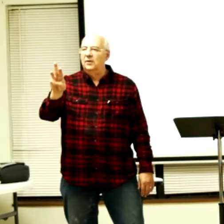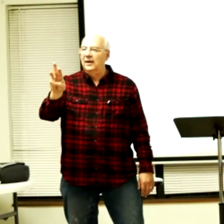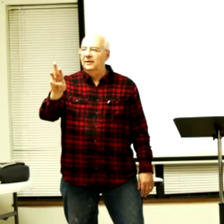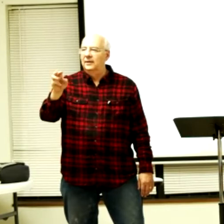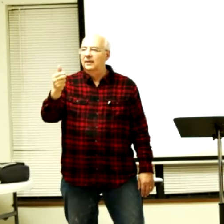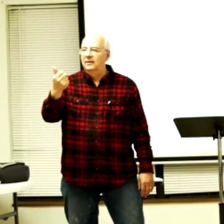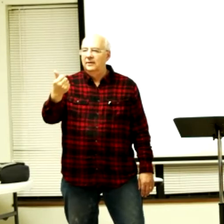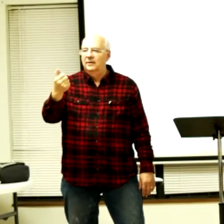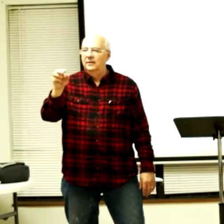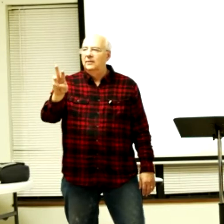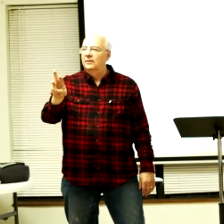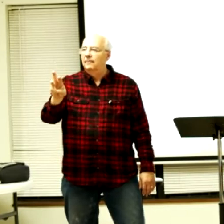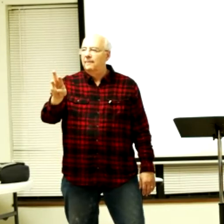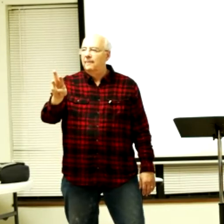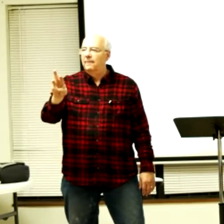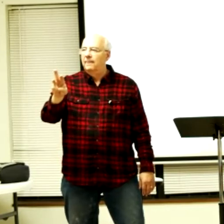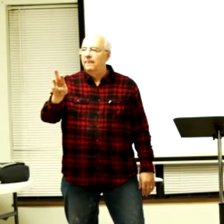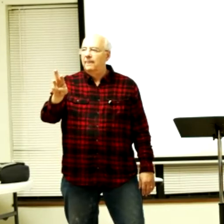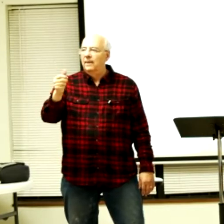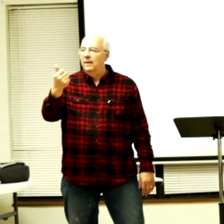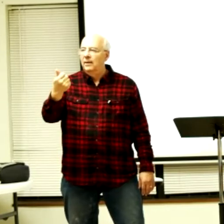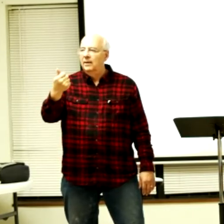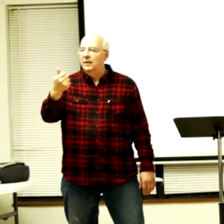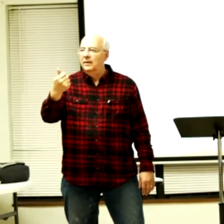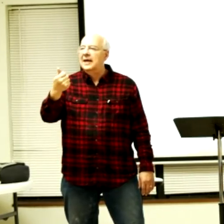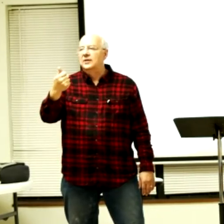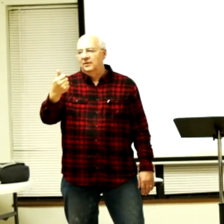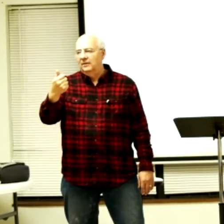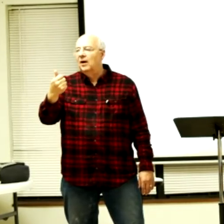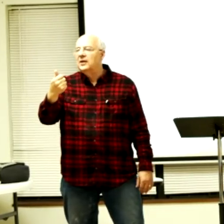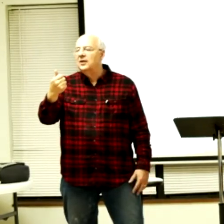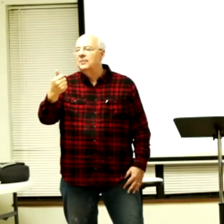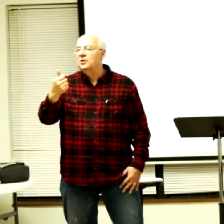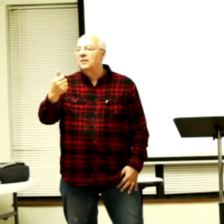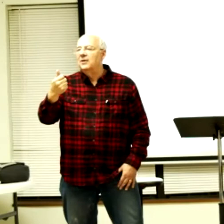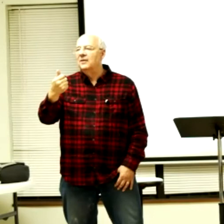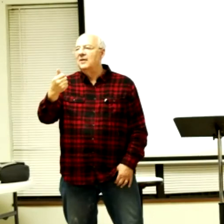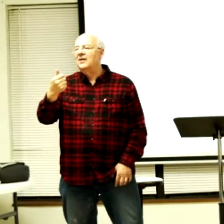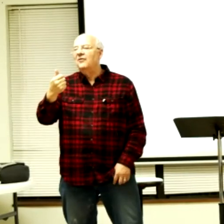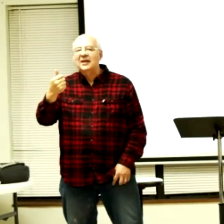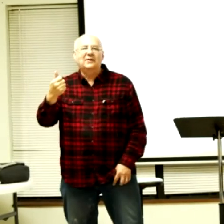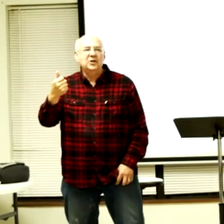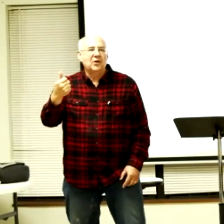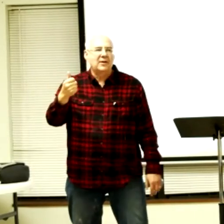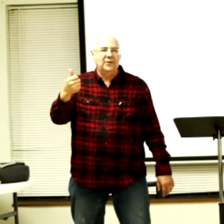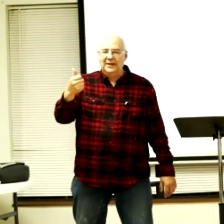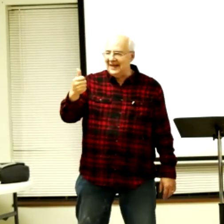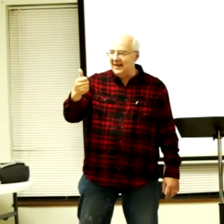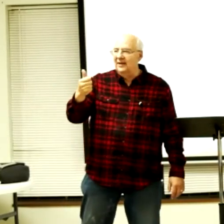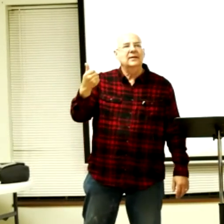out. That's what rotate means. You're starting with the 10. Yes. All these numbers, you're effectively starting with the 10. That's